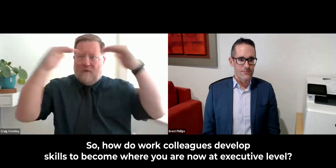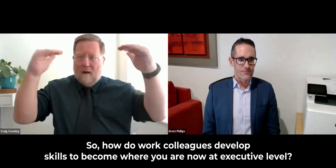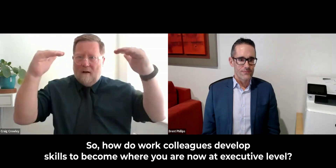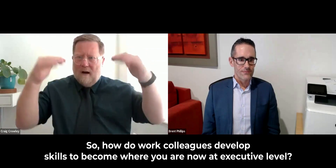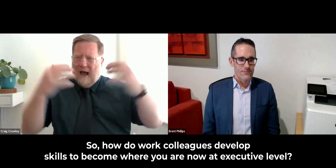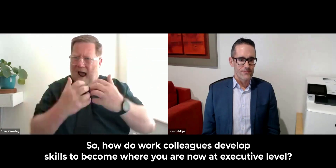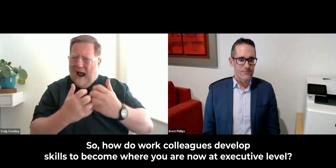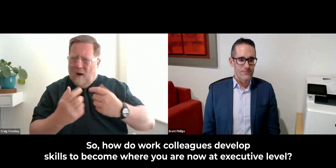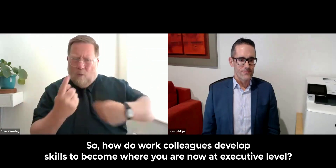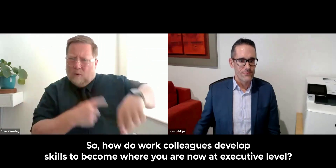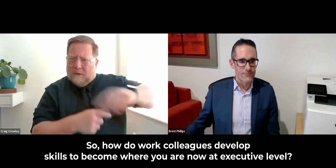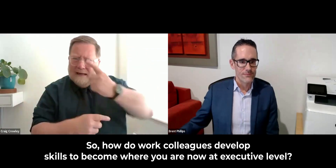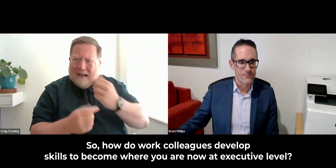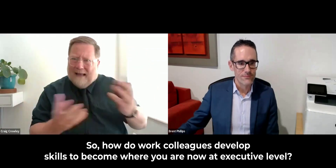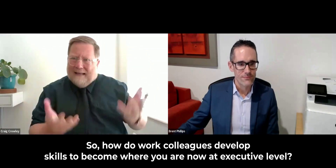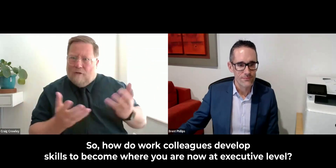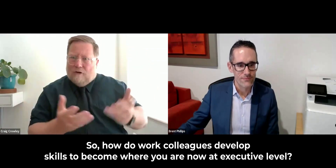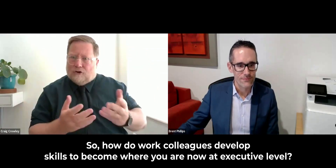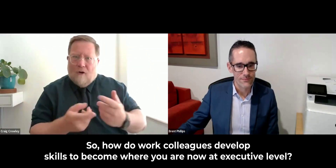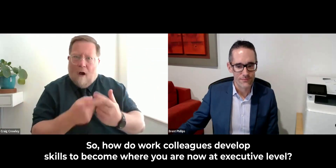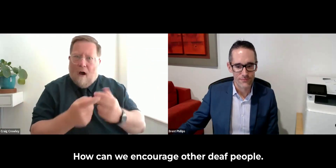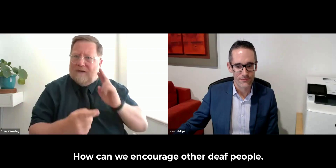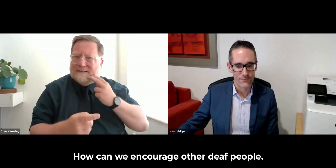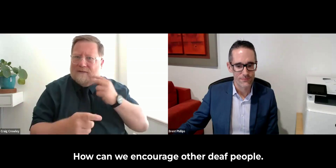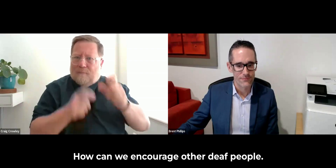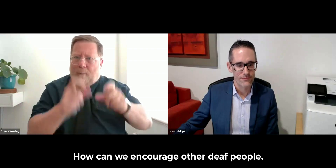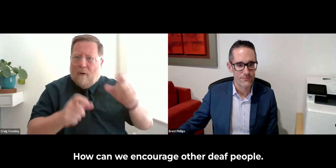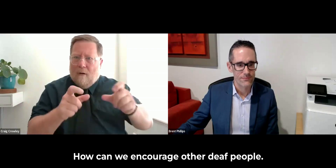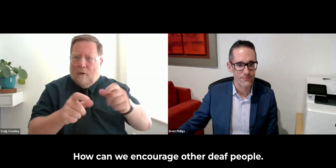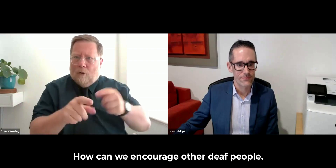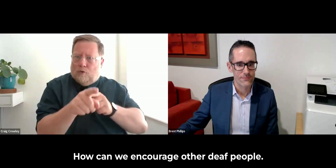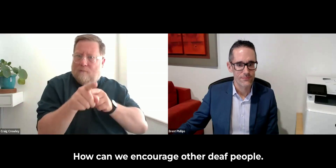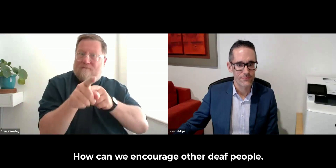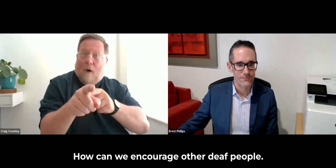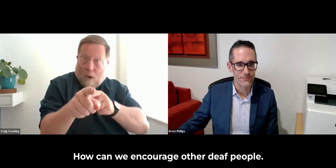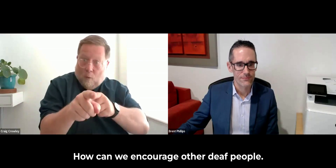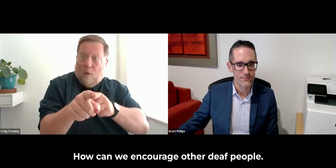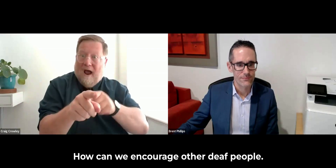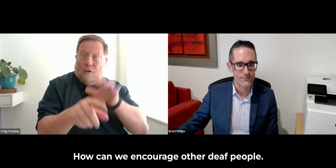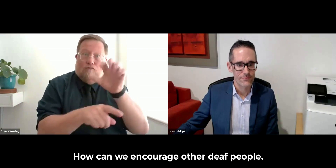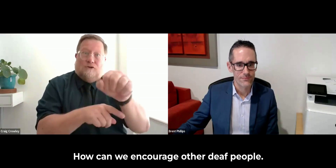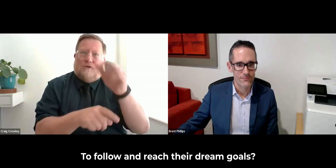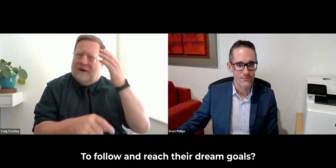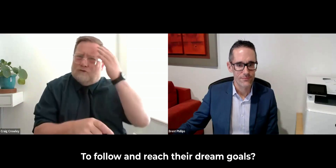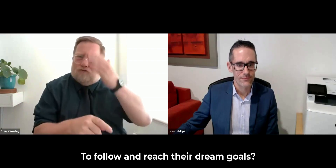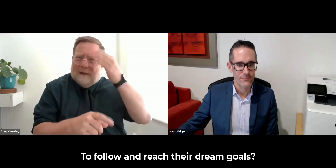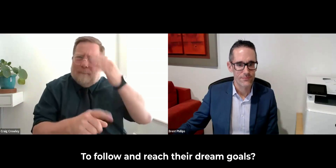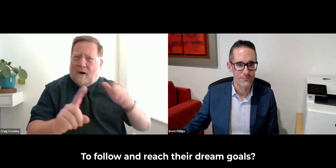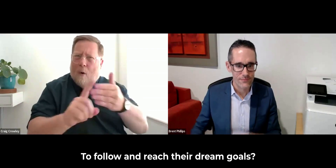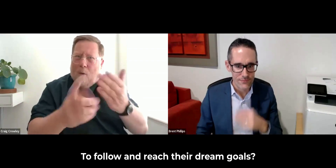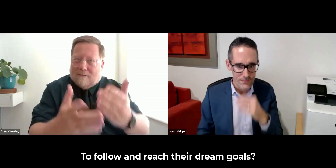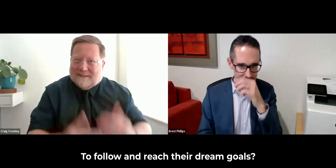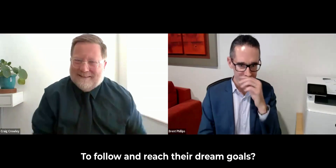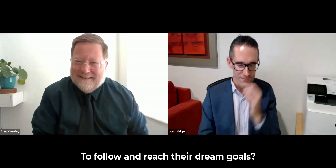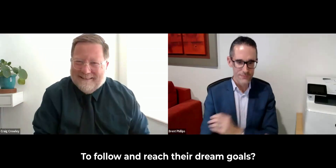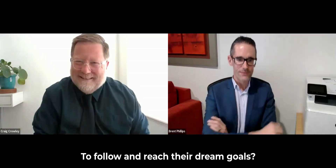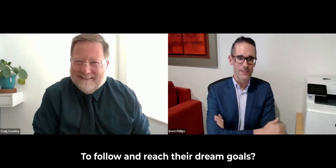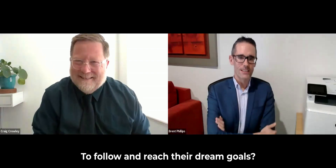become where you are now at executive level? How can, we encourage other deaf people to follow and reach their